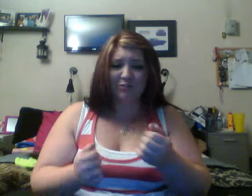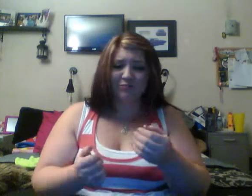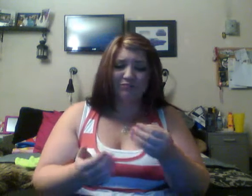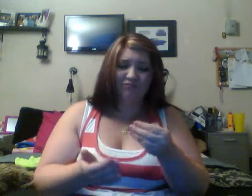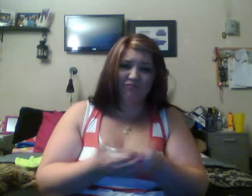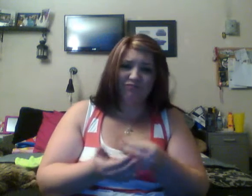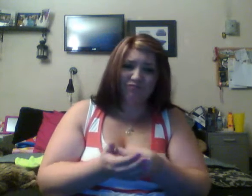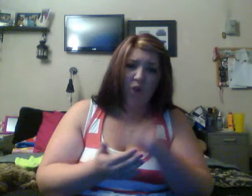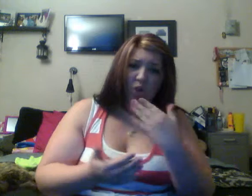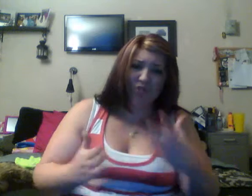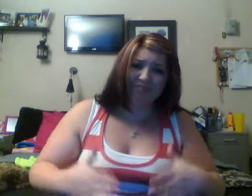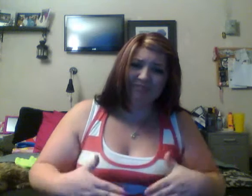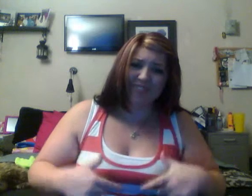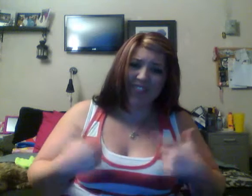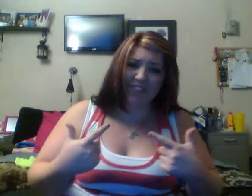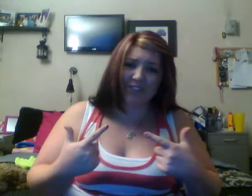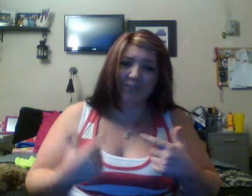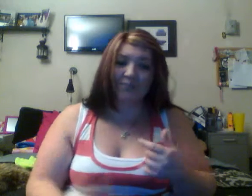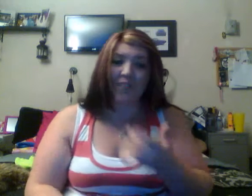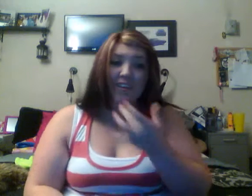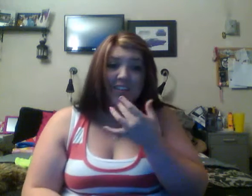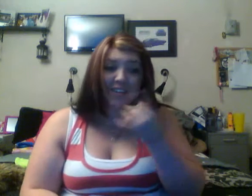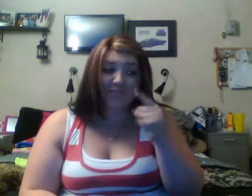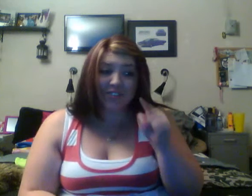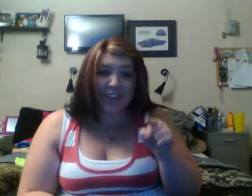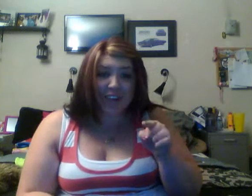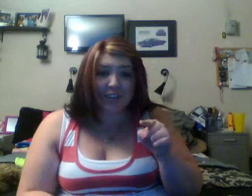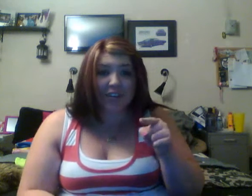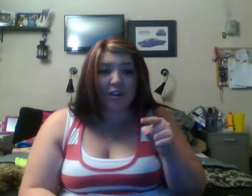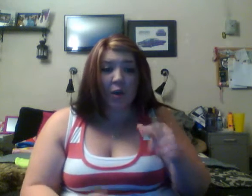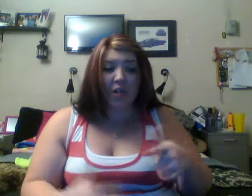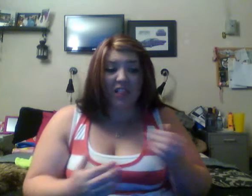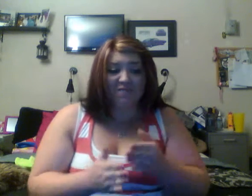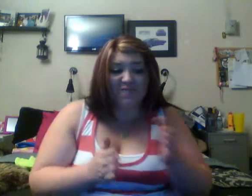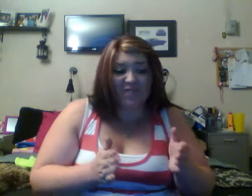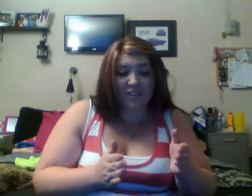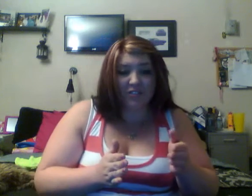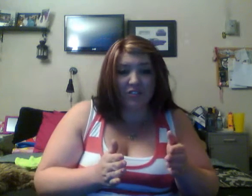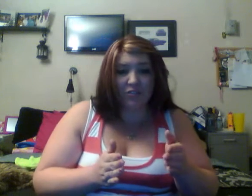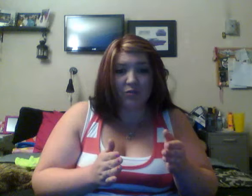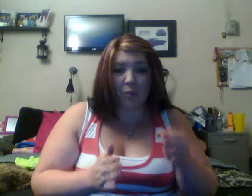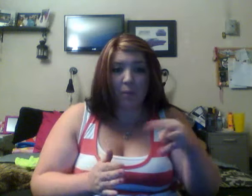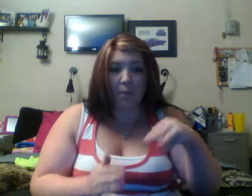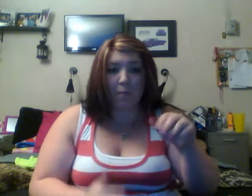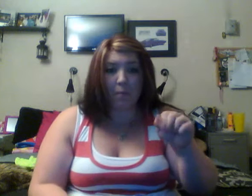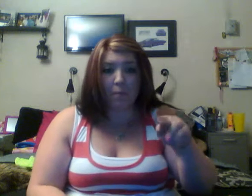for him that he lived next to a market town called Stratford. Now, I know we're talking about 1550,